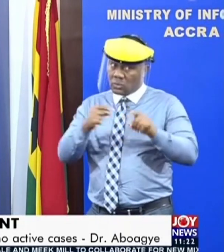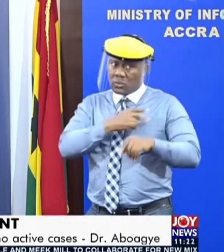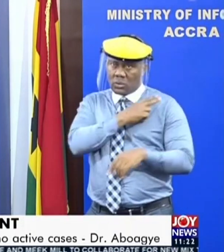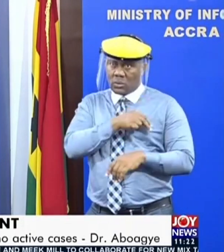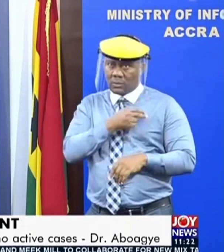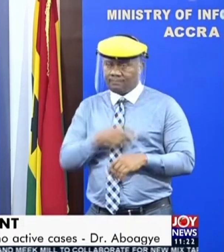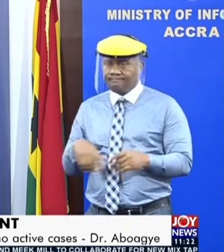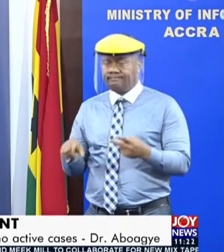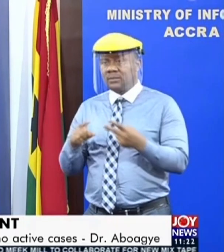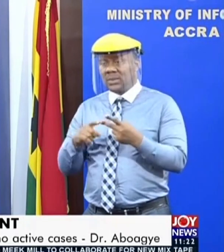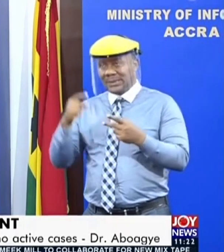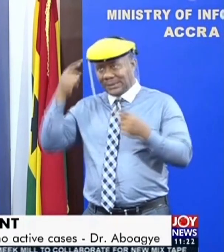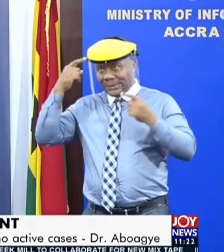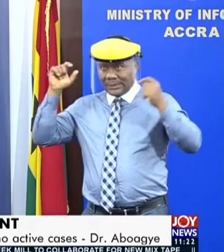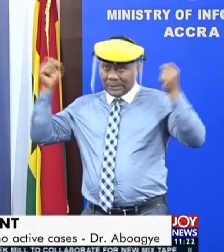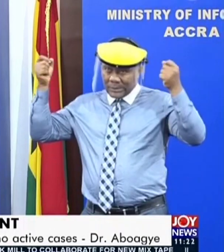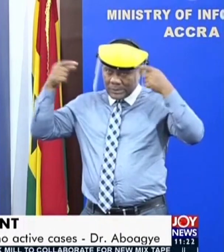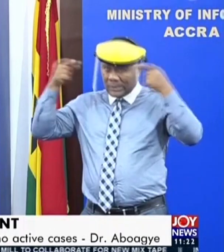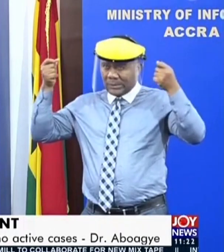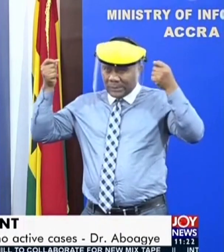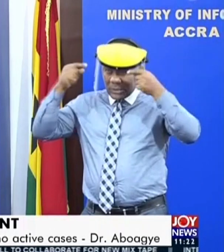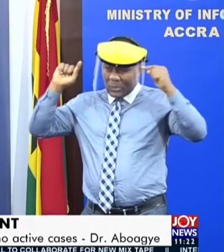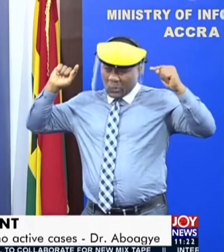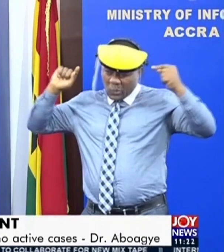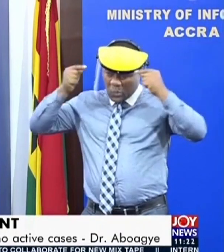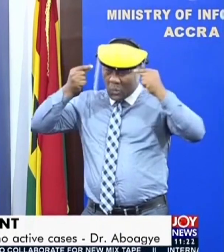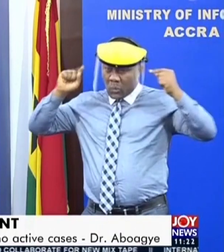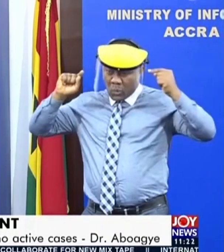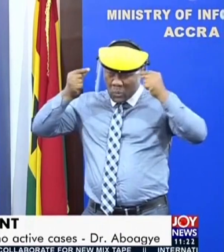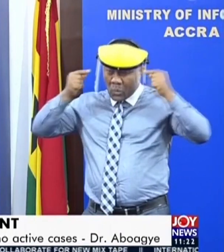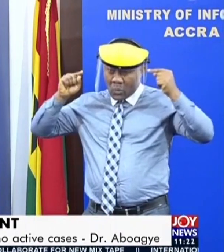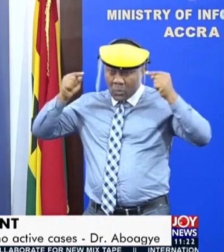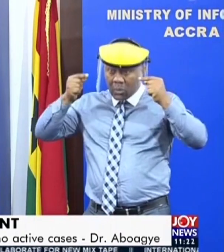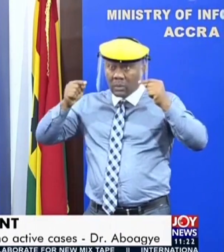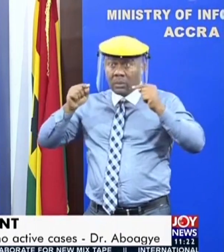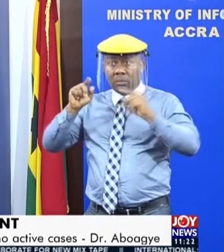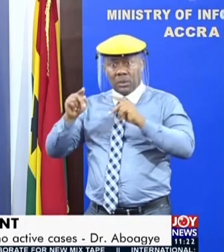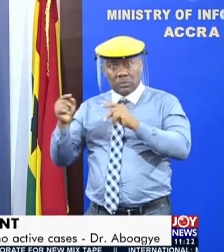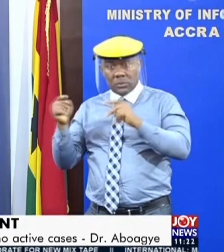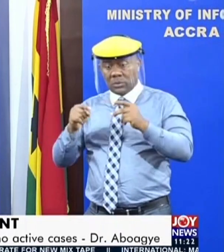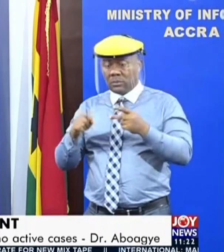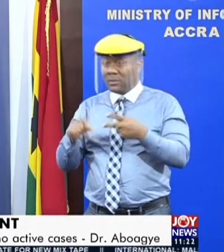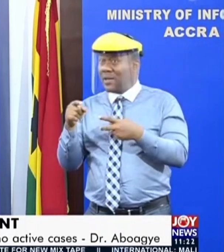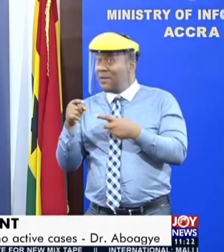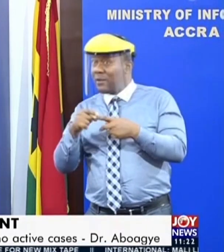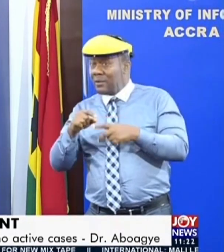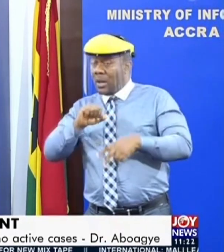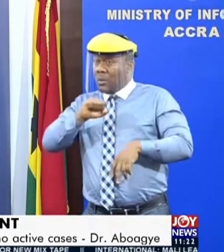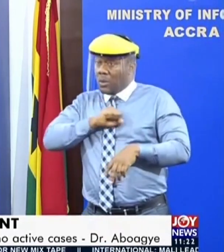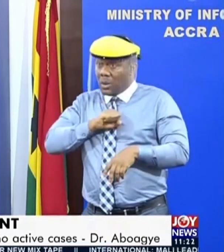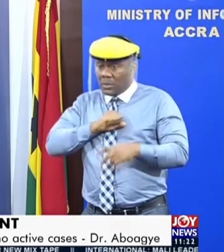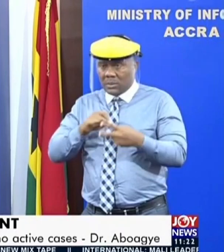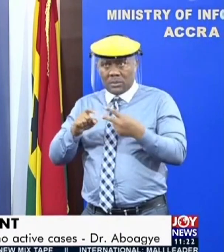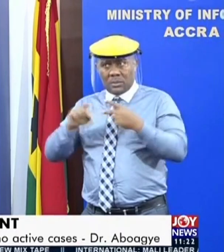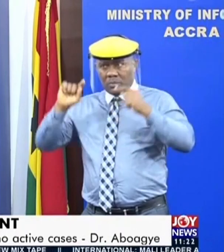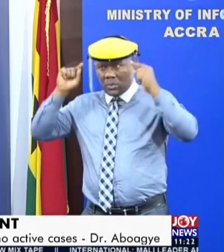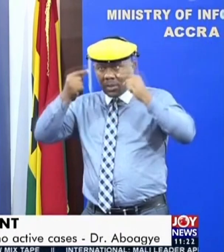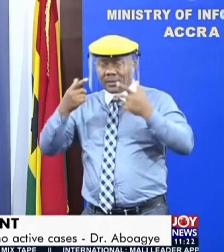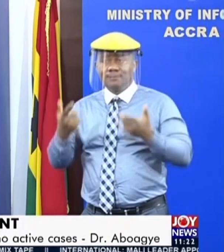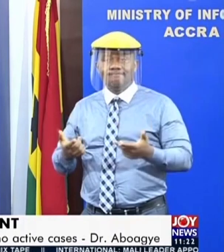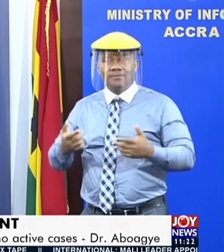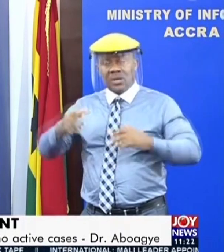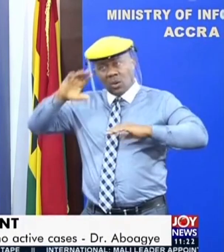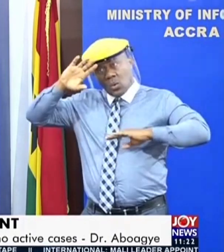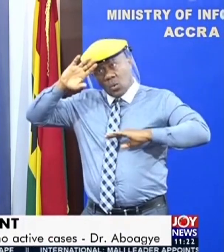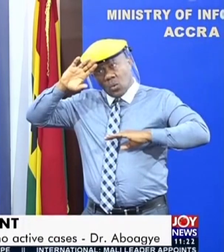followed by headaches, which is another symptom that people present with. So cough, headache, and then fever is the third,